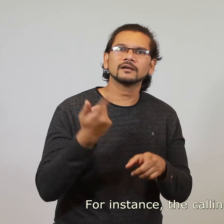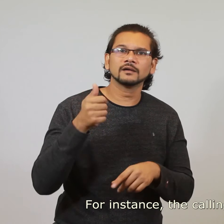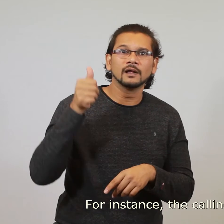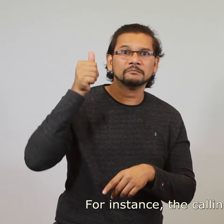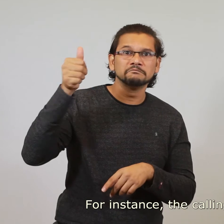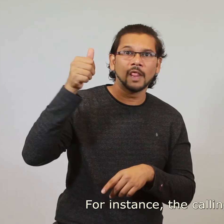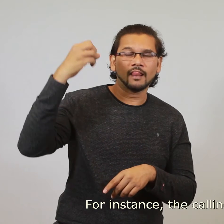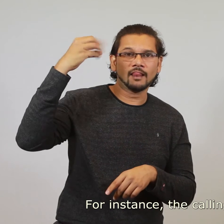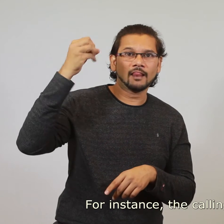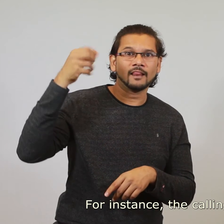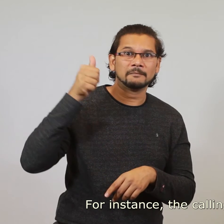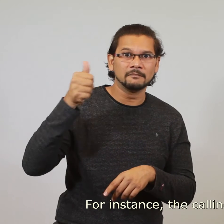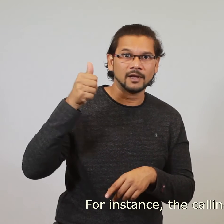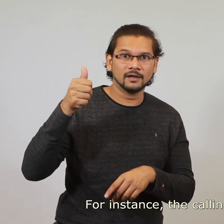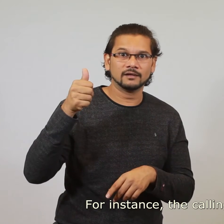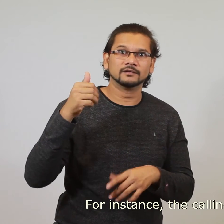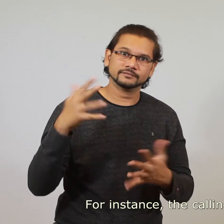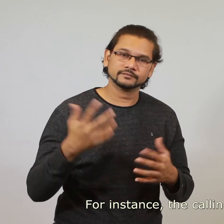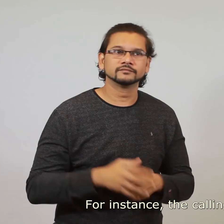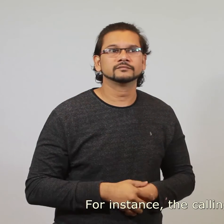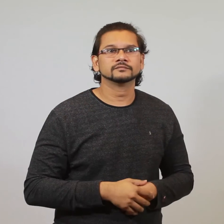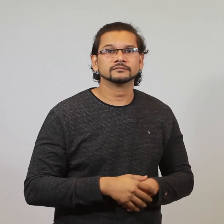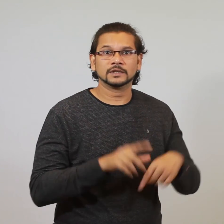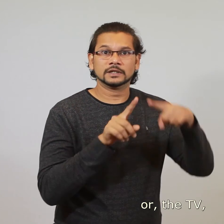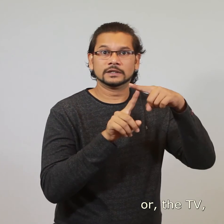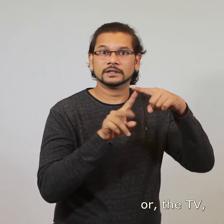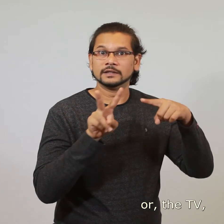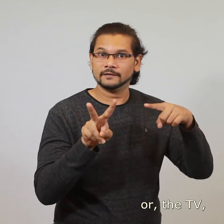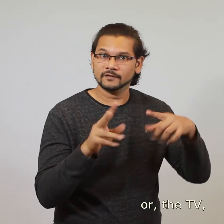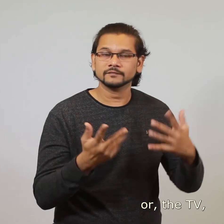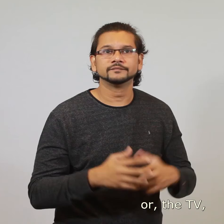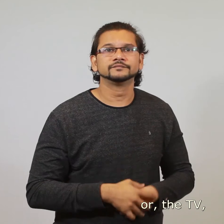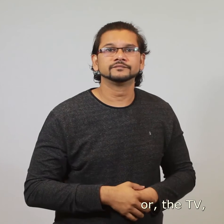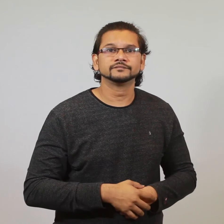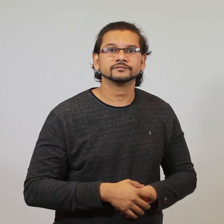For instance, the calling bell or the TV,